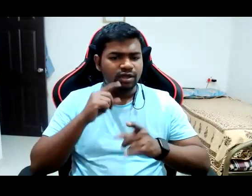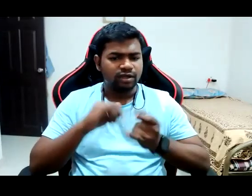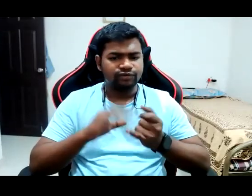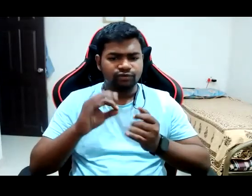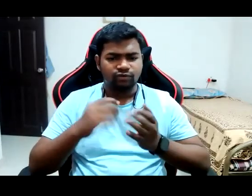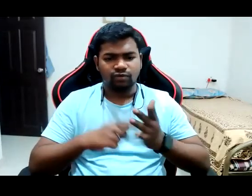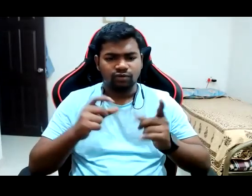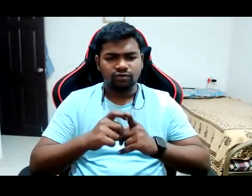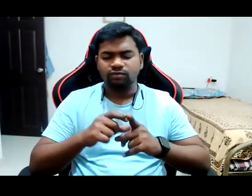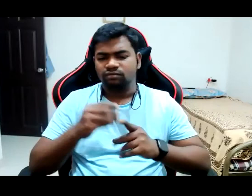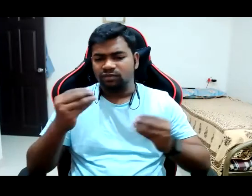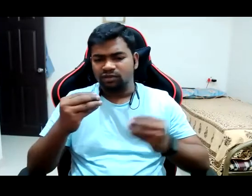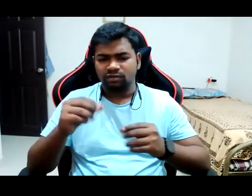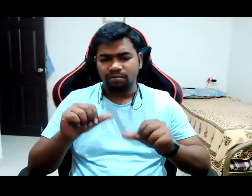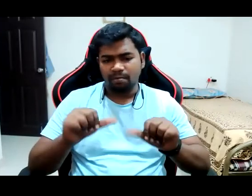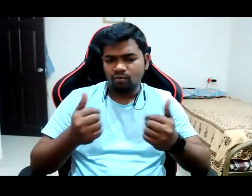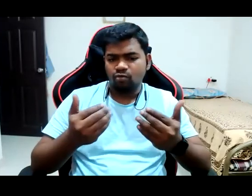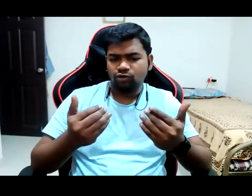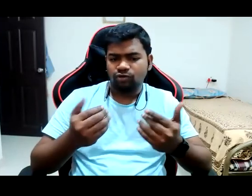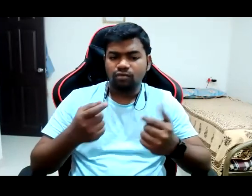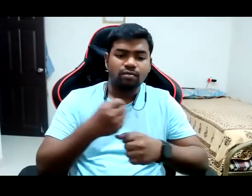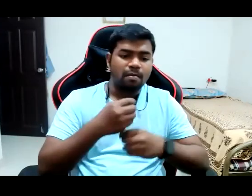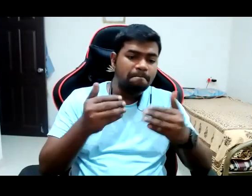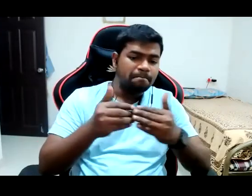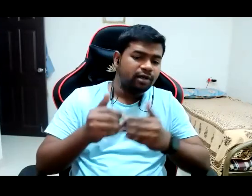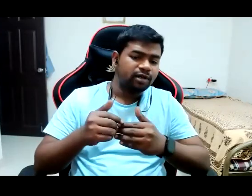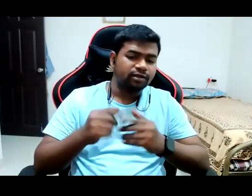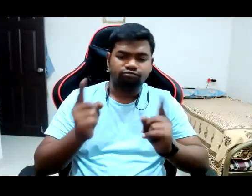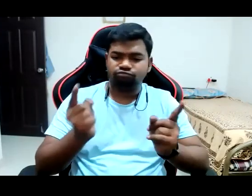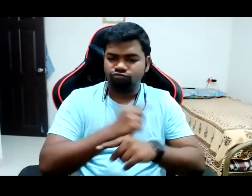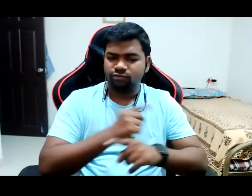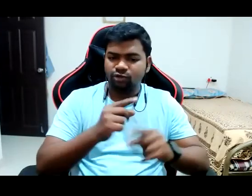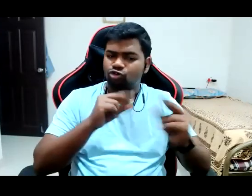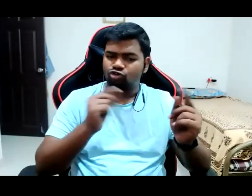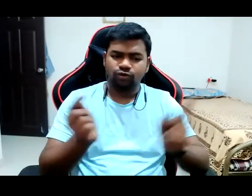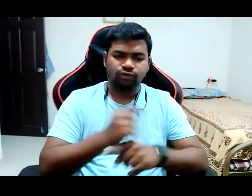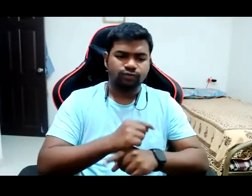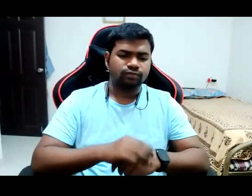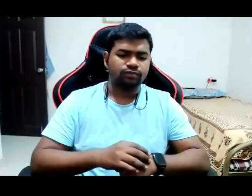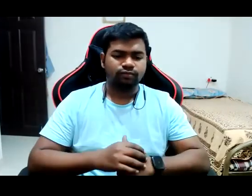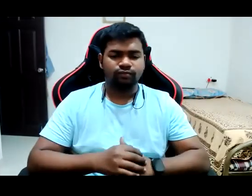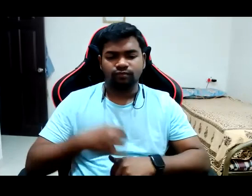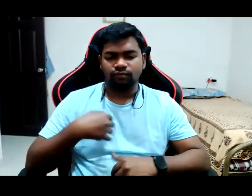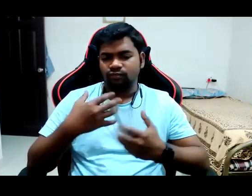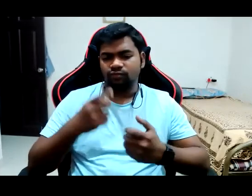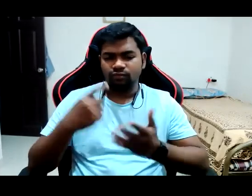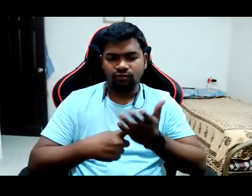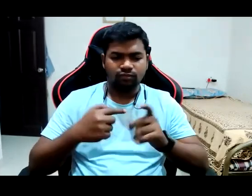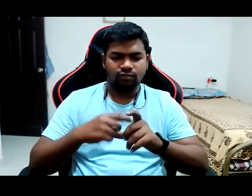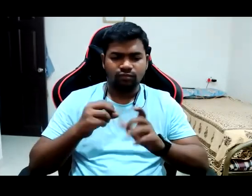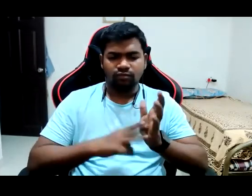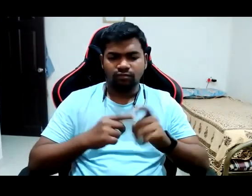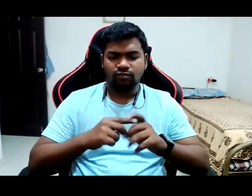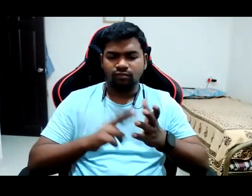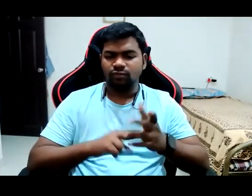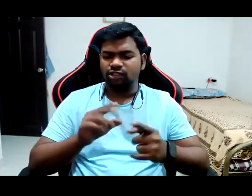as many people as possible can get to meet each other and talk to each other. So I would recommend, especially until you're able